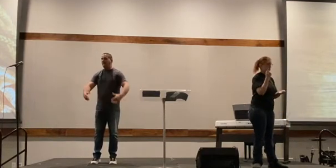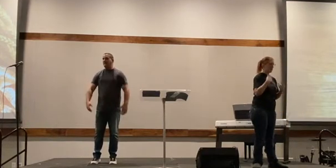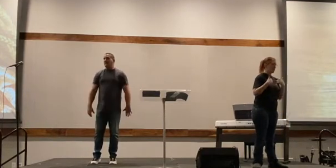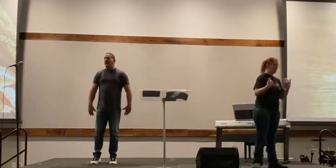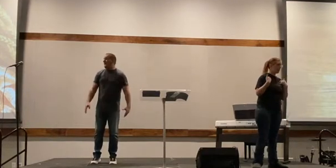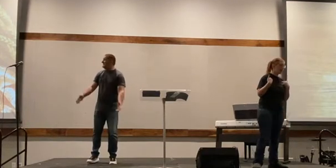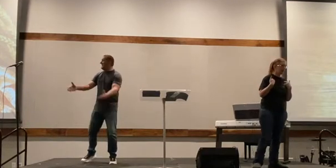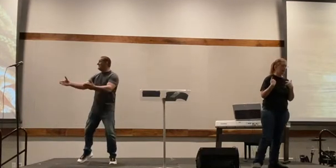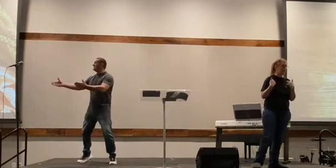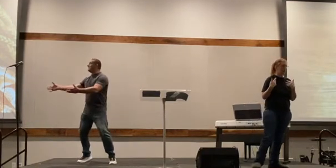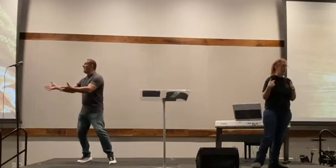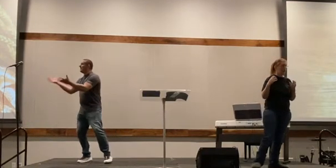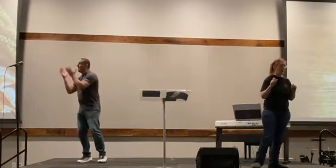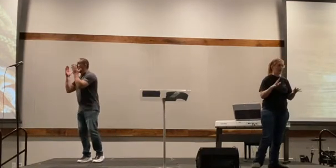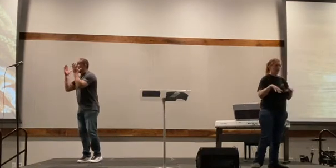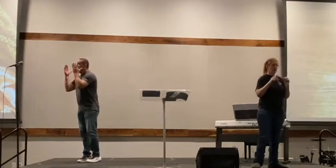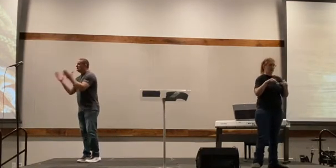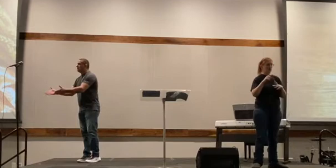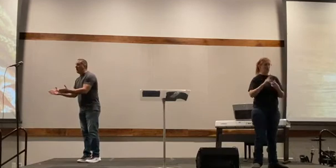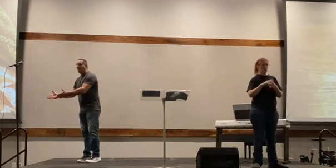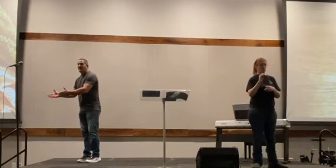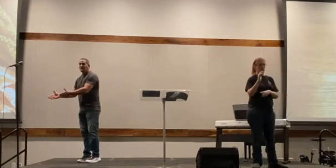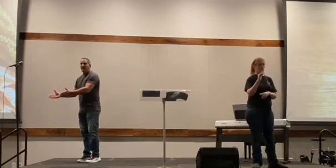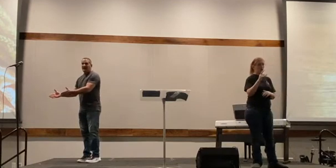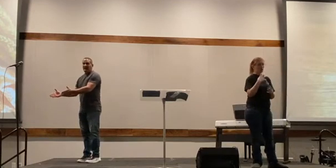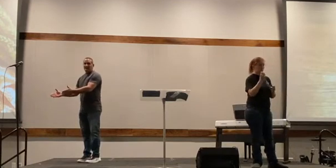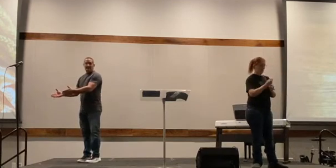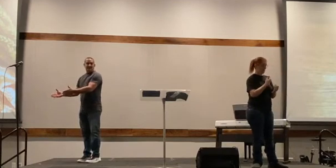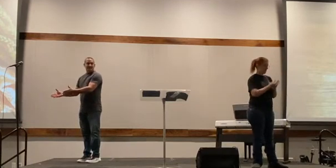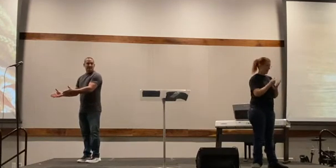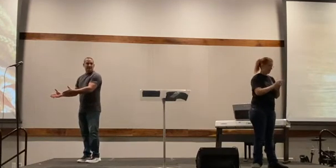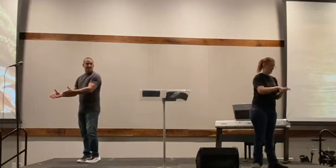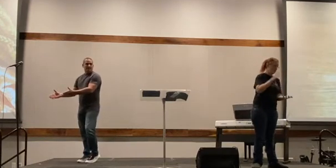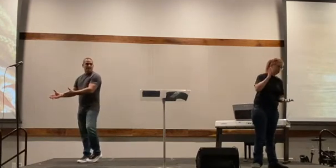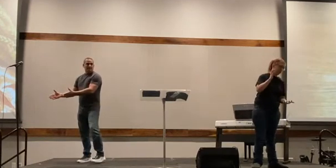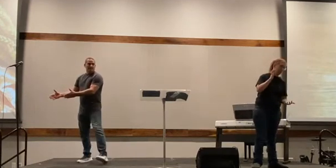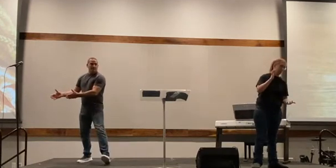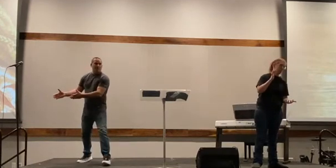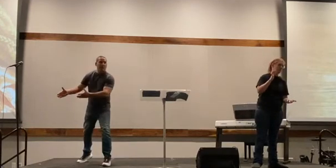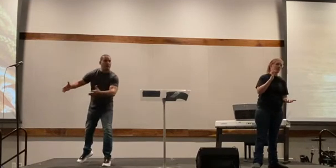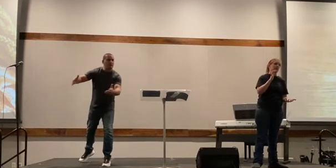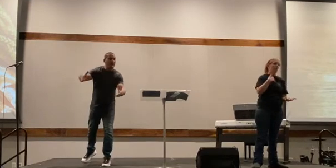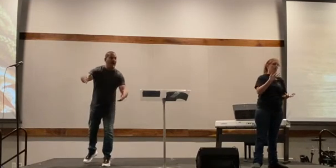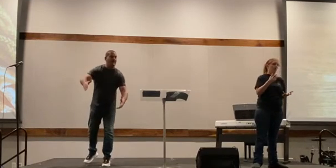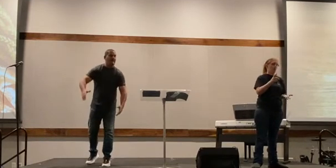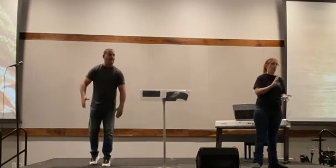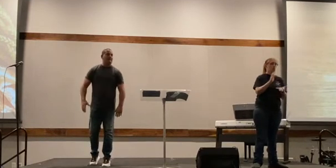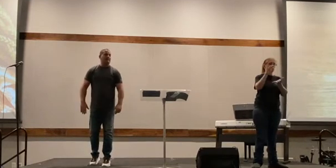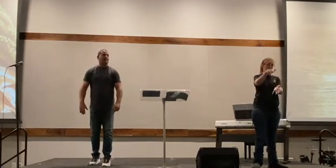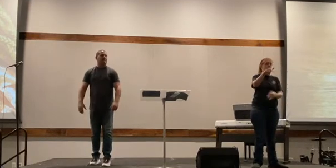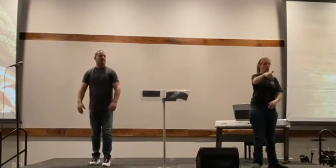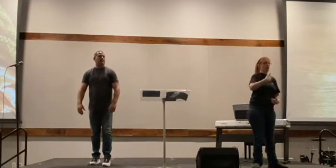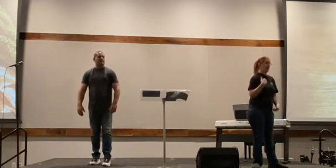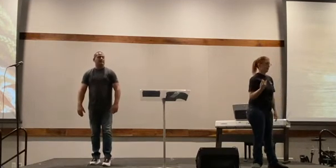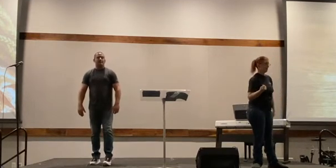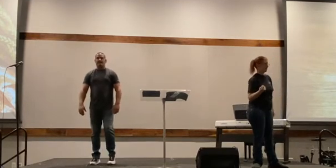have. I could take this to market and make so much money, but I want you to have it.